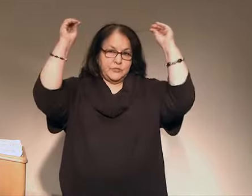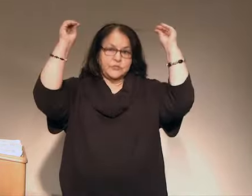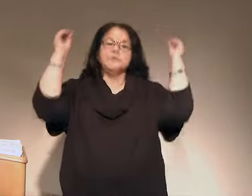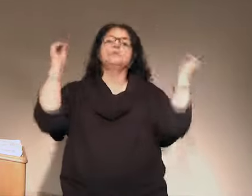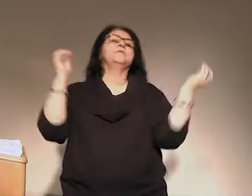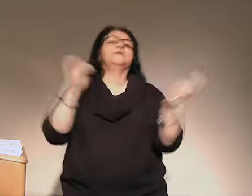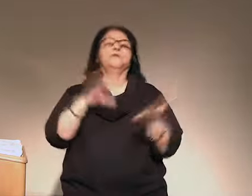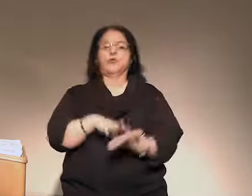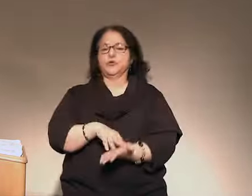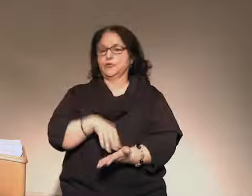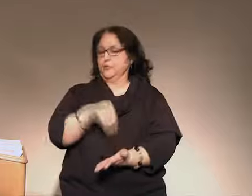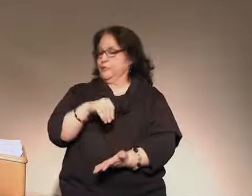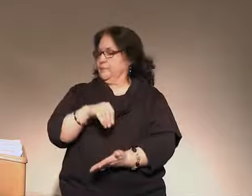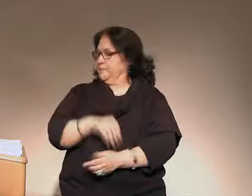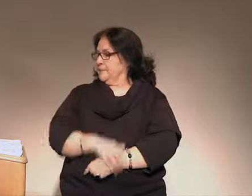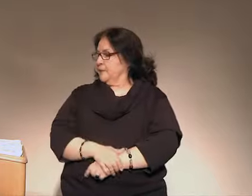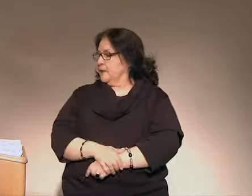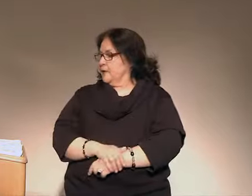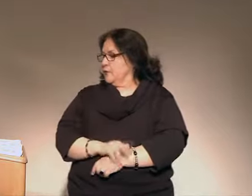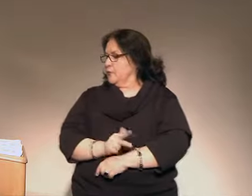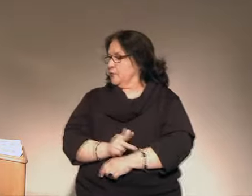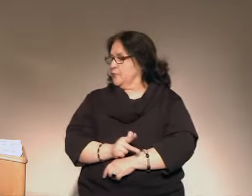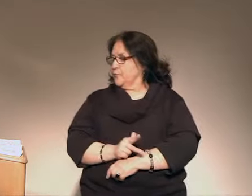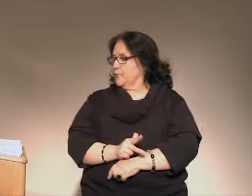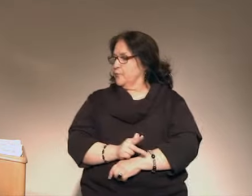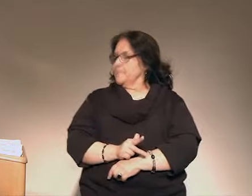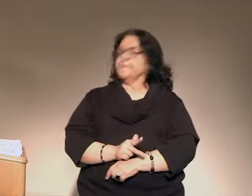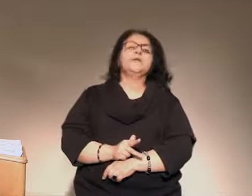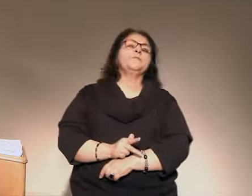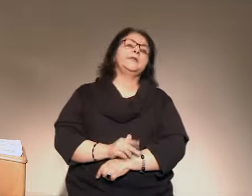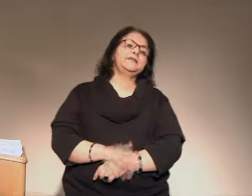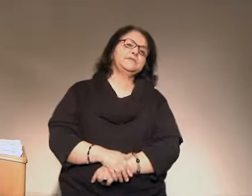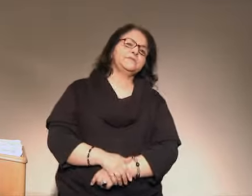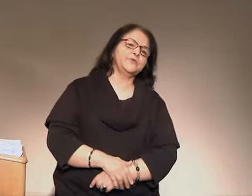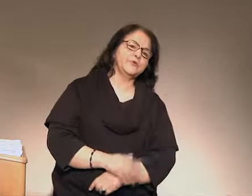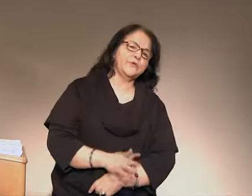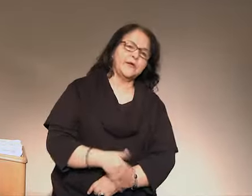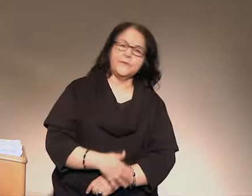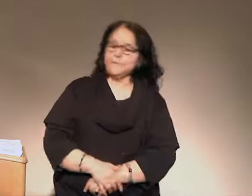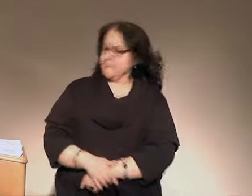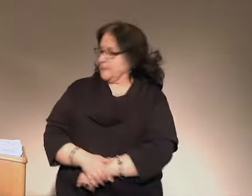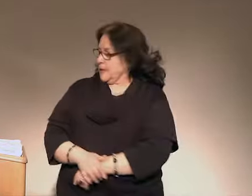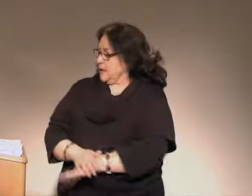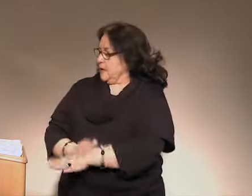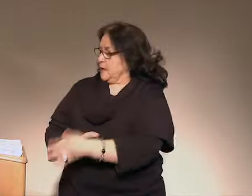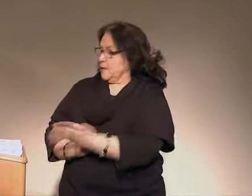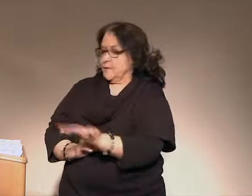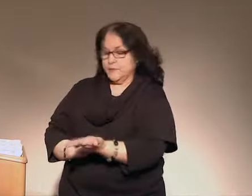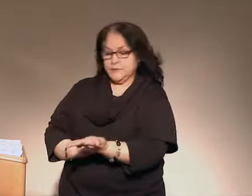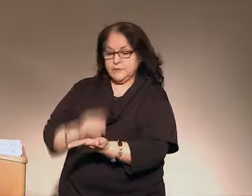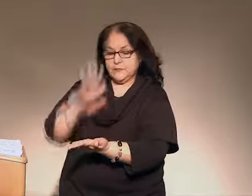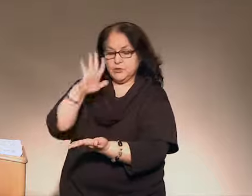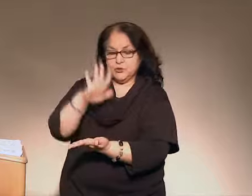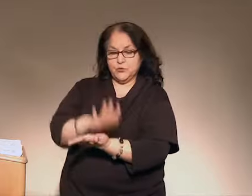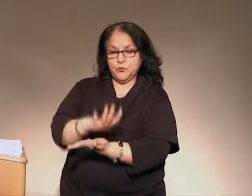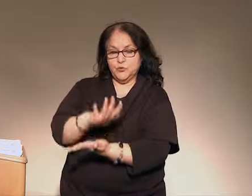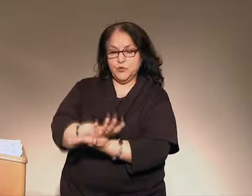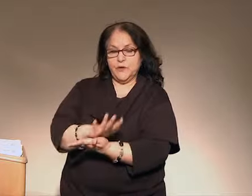teach or to learn. Third row, places of learning now. This is a school. You have the